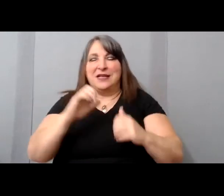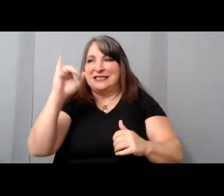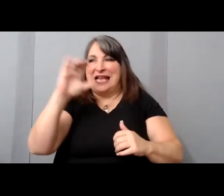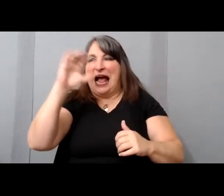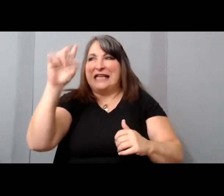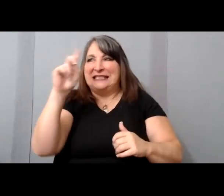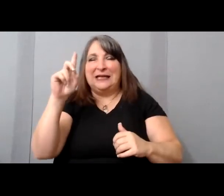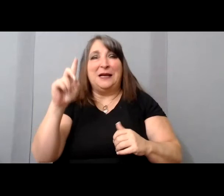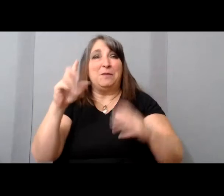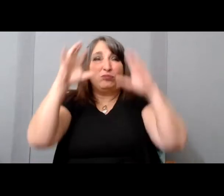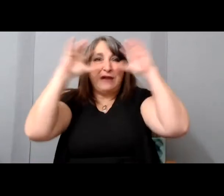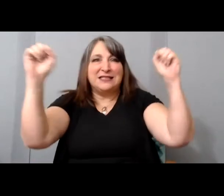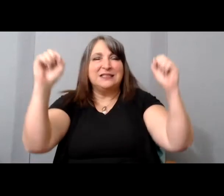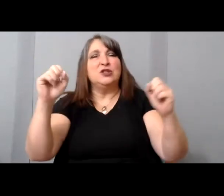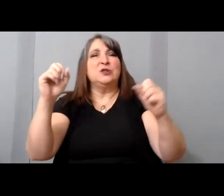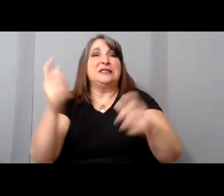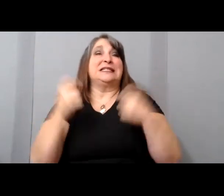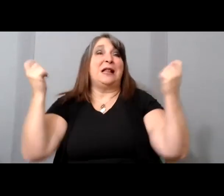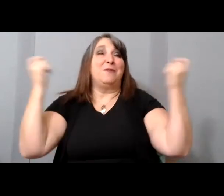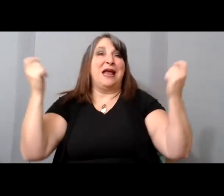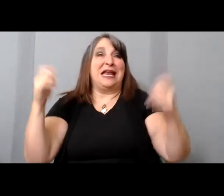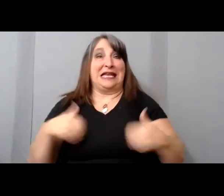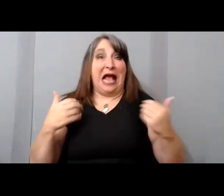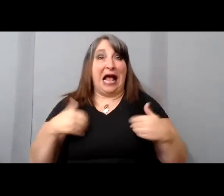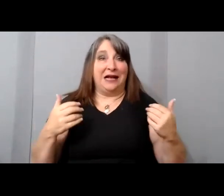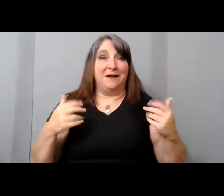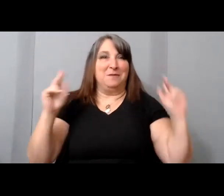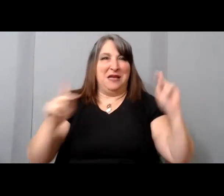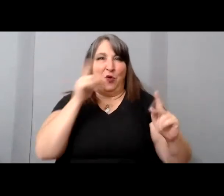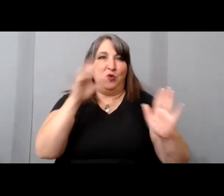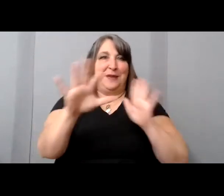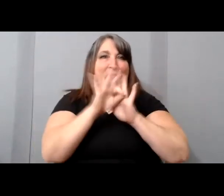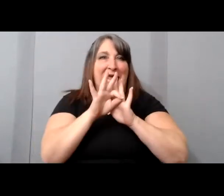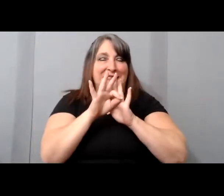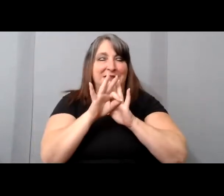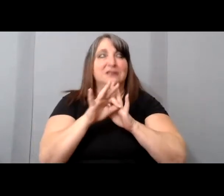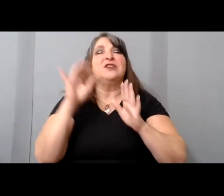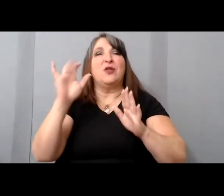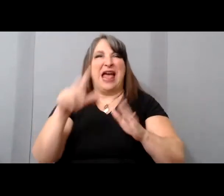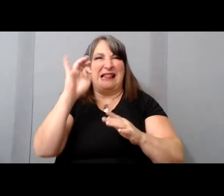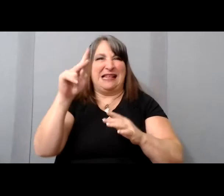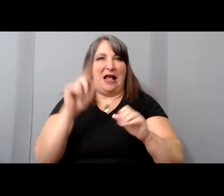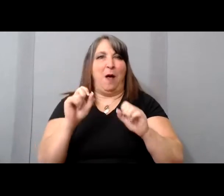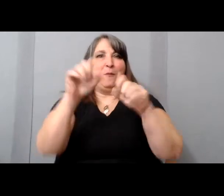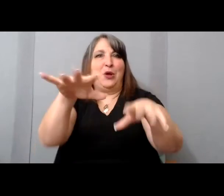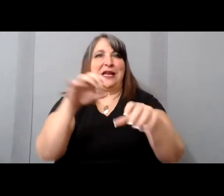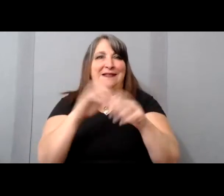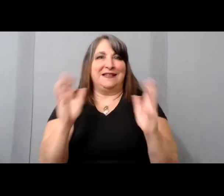Kennedy to celebrate young electeds from this election cycle. So I will drop off that link in the chat. Thank you,